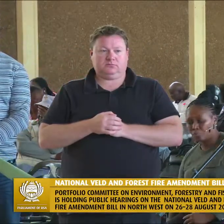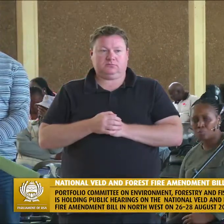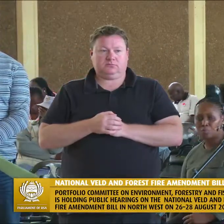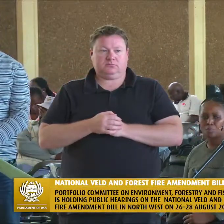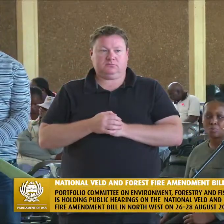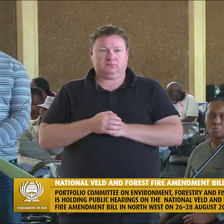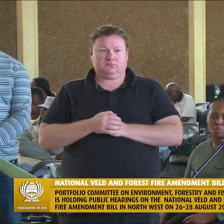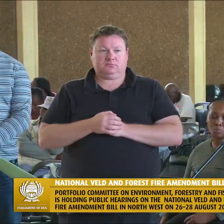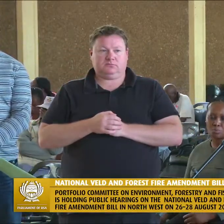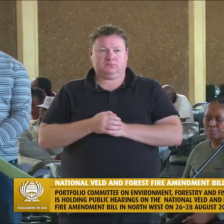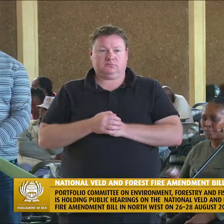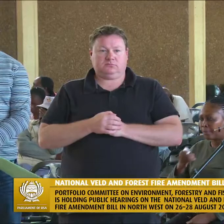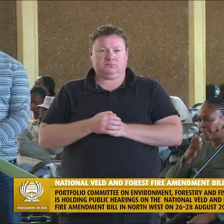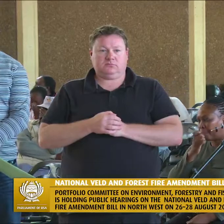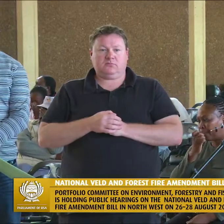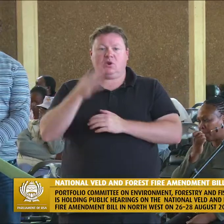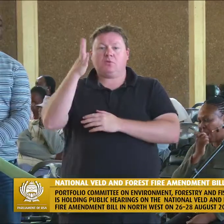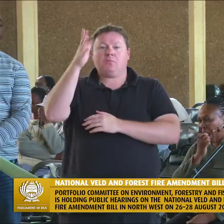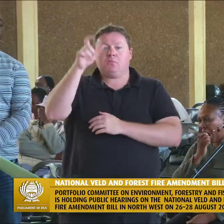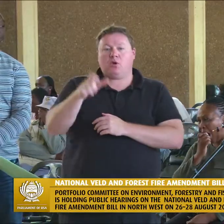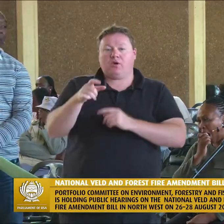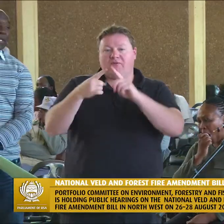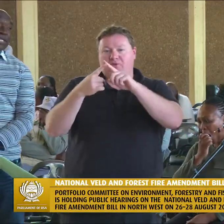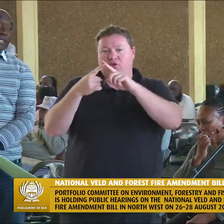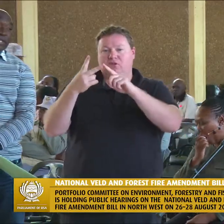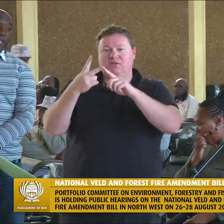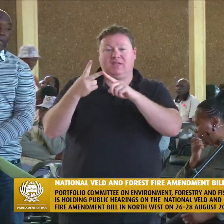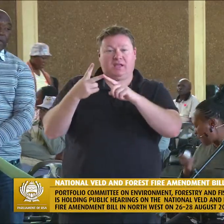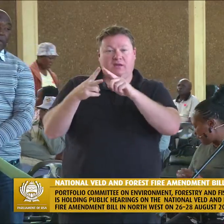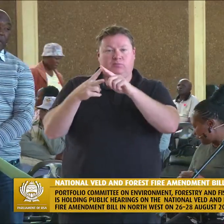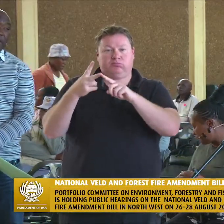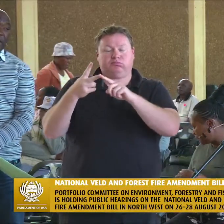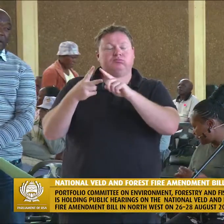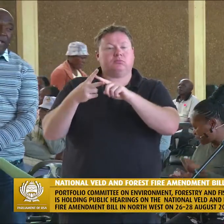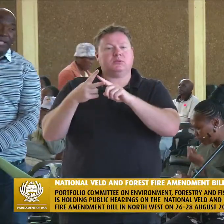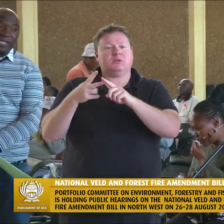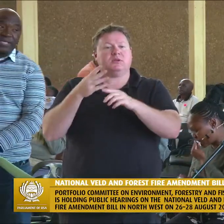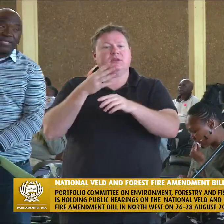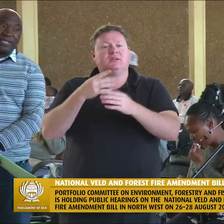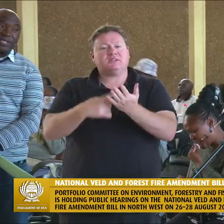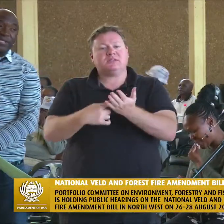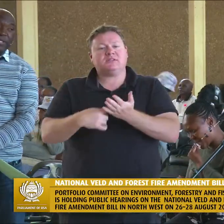the first and the second speakers they spoke about time person